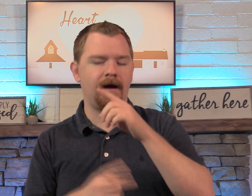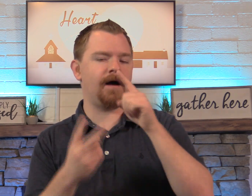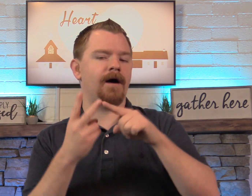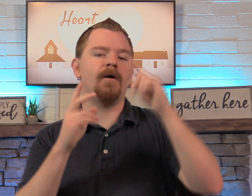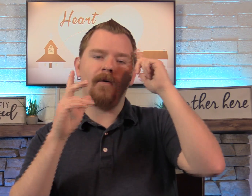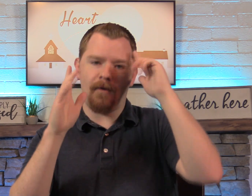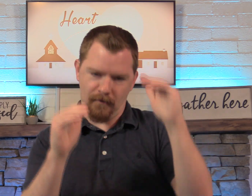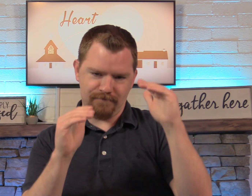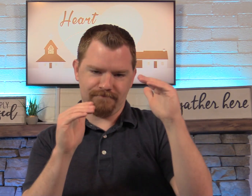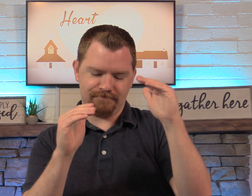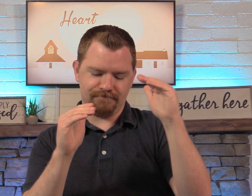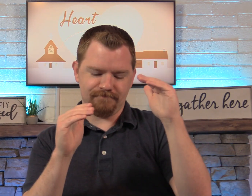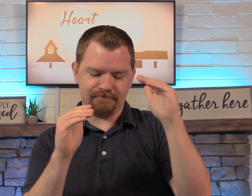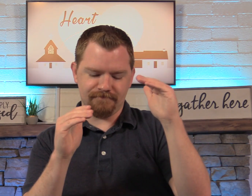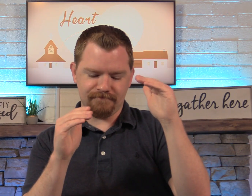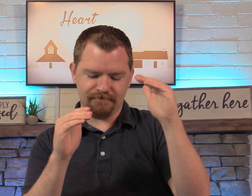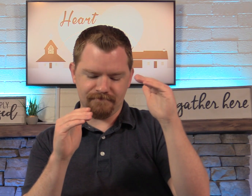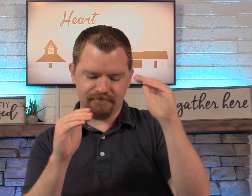you a hope for the future and a hope."